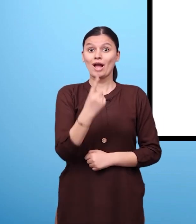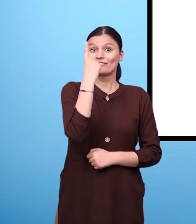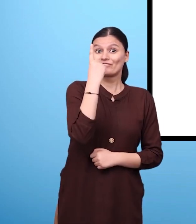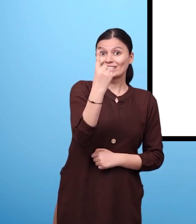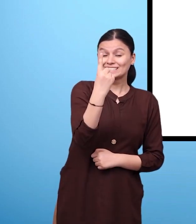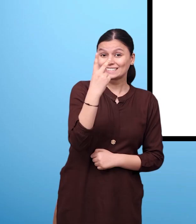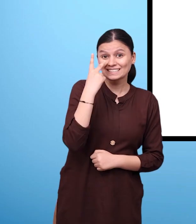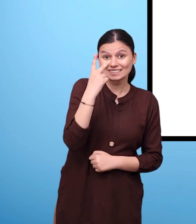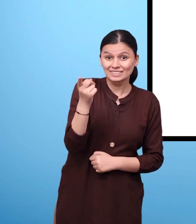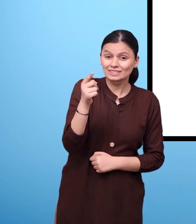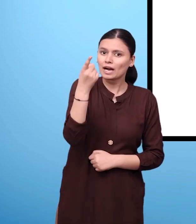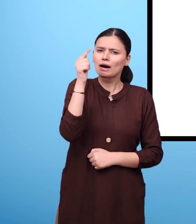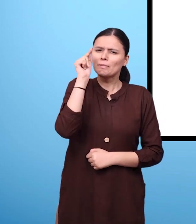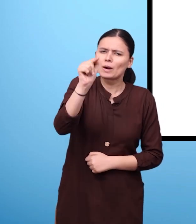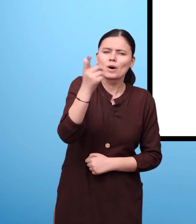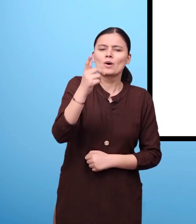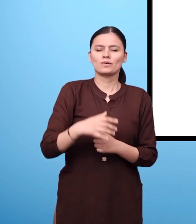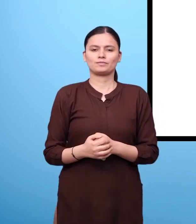C blank.